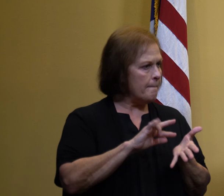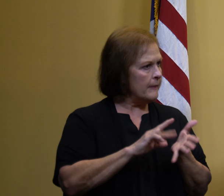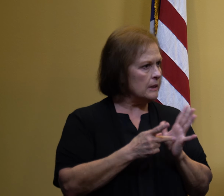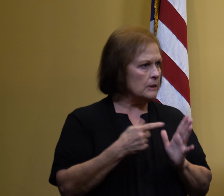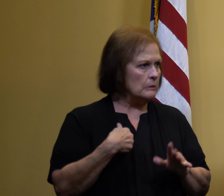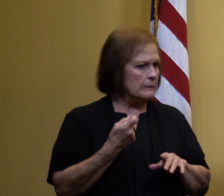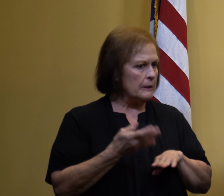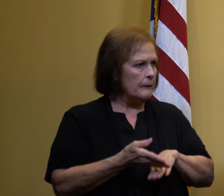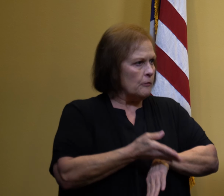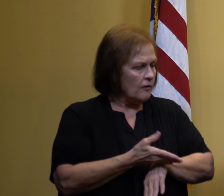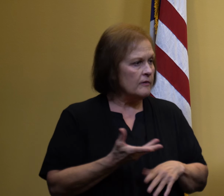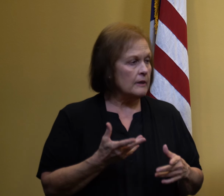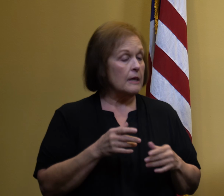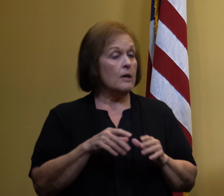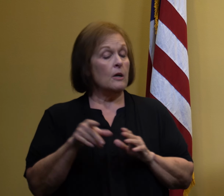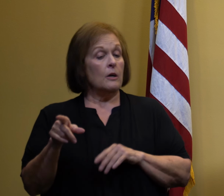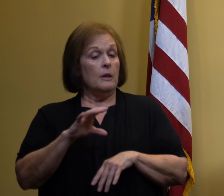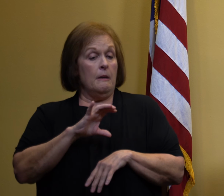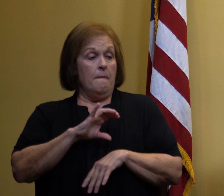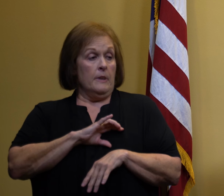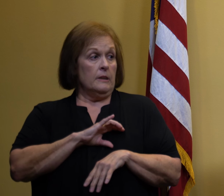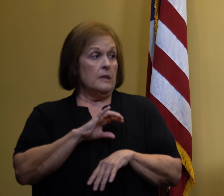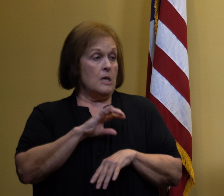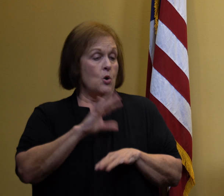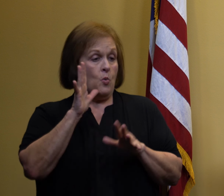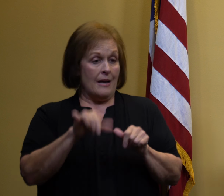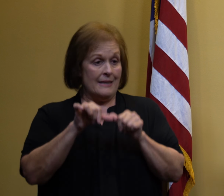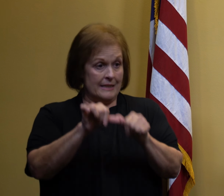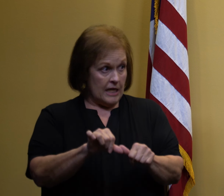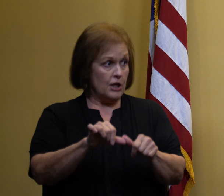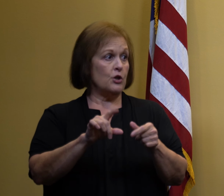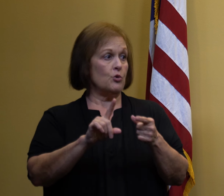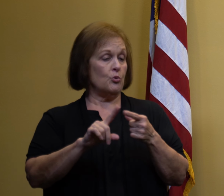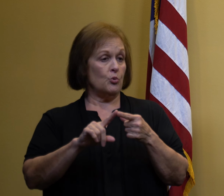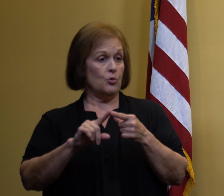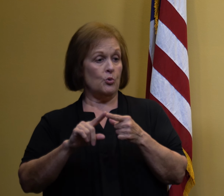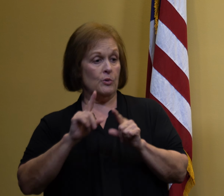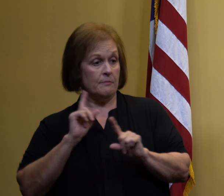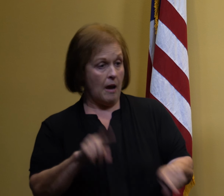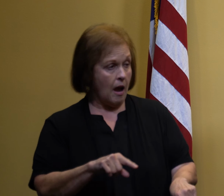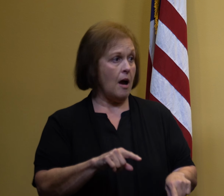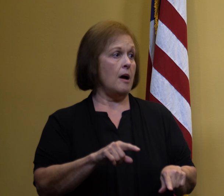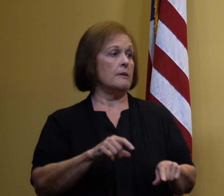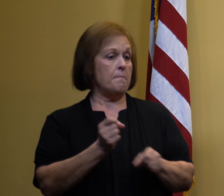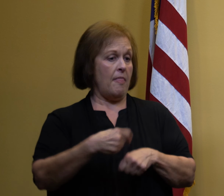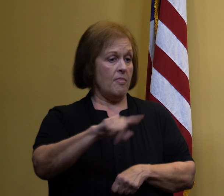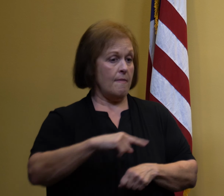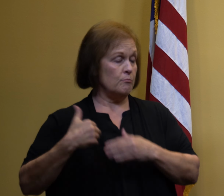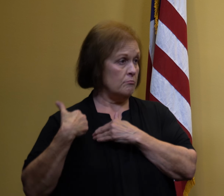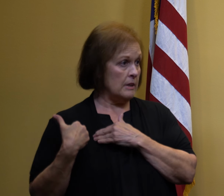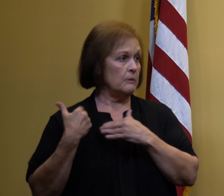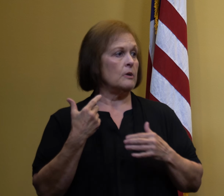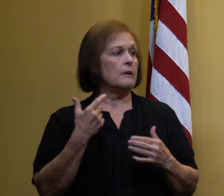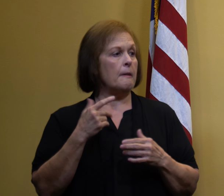right direction. But the New Orleans Police Department will continue not only to respond, hold people accountable, but